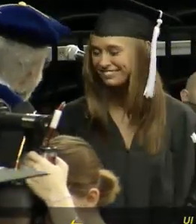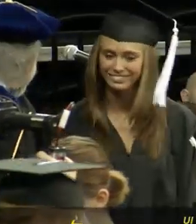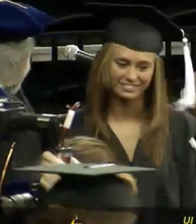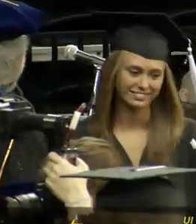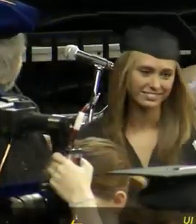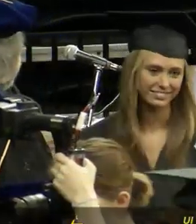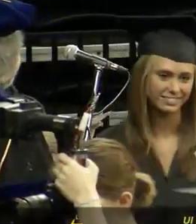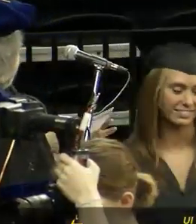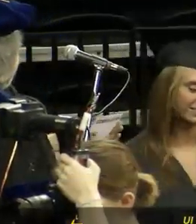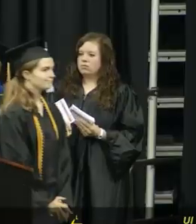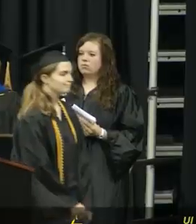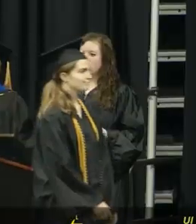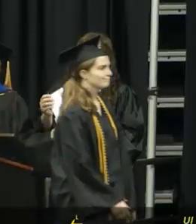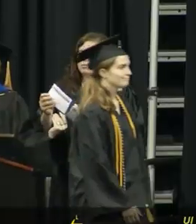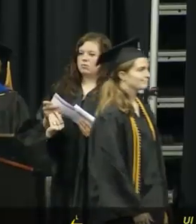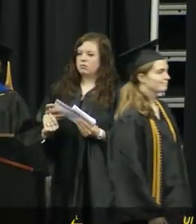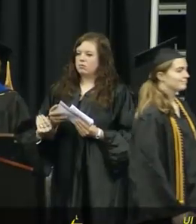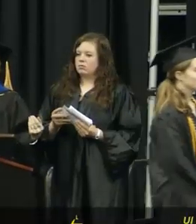Clarissa Holmes.